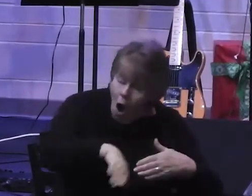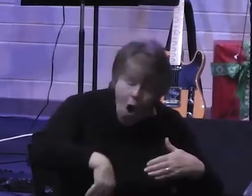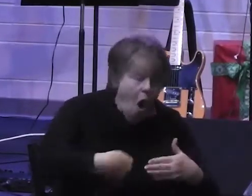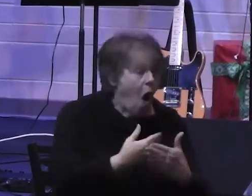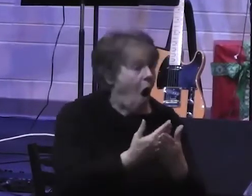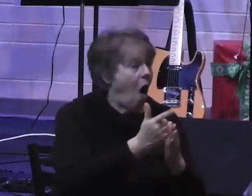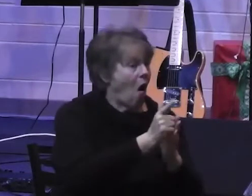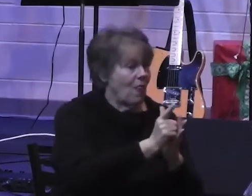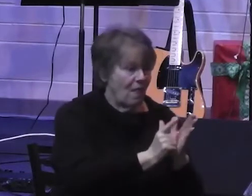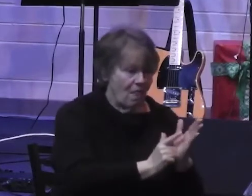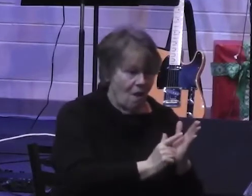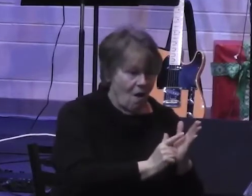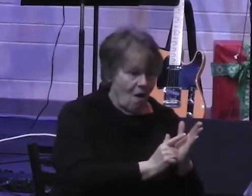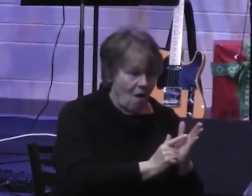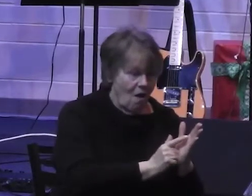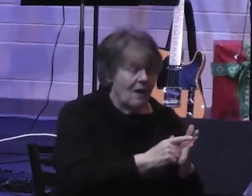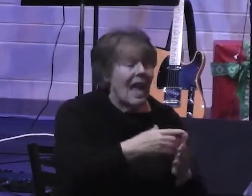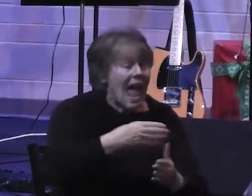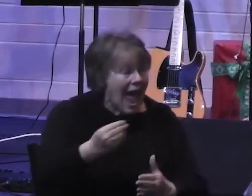and the prophets